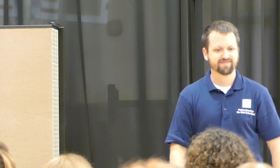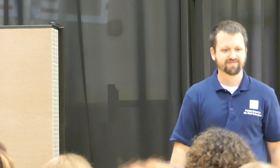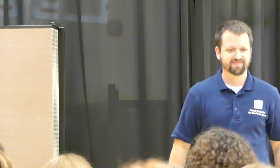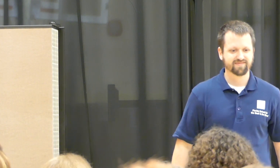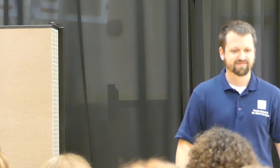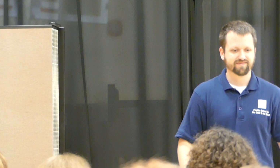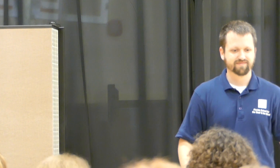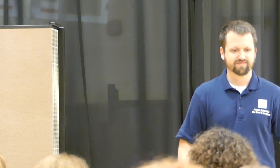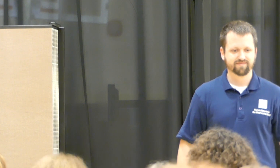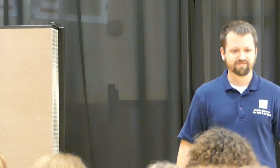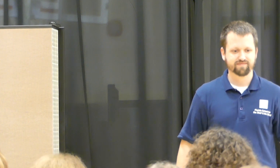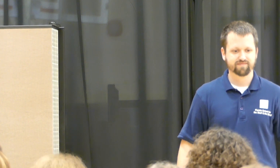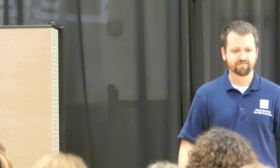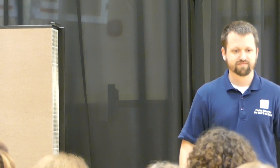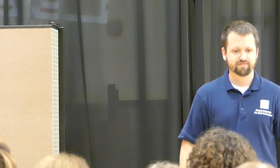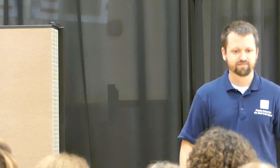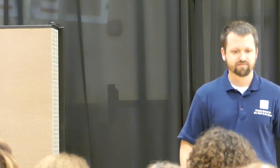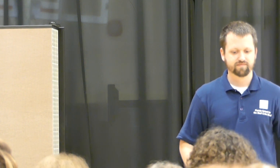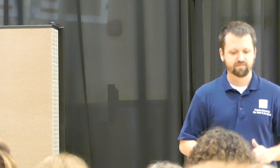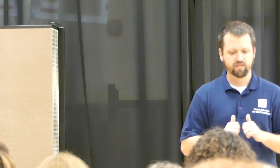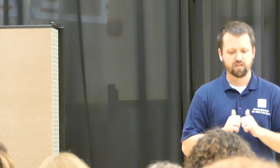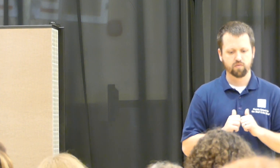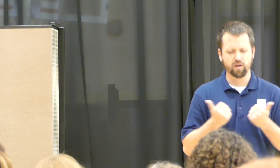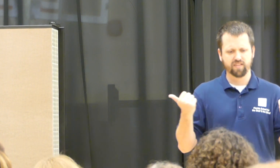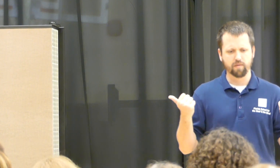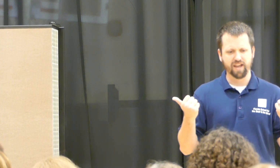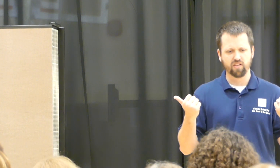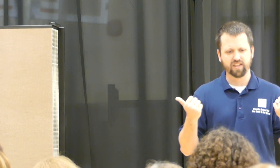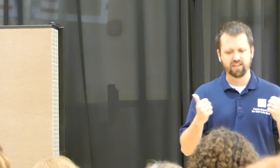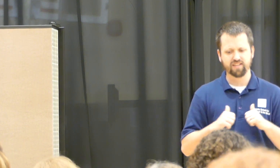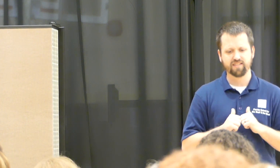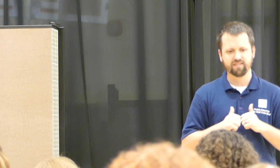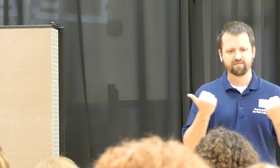What is this anytime sign? When it's coming out like this.